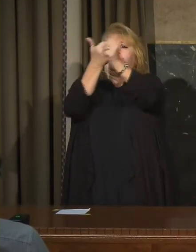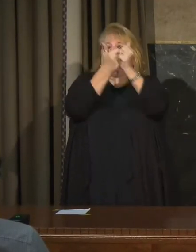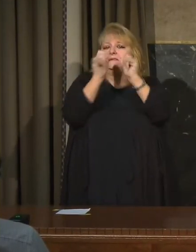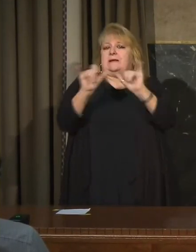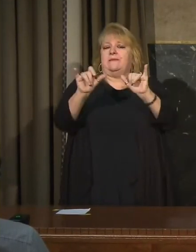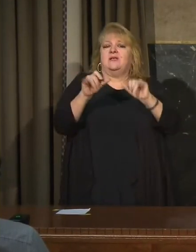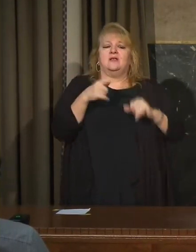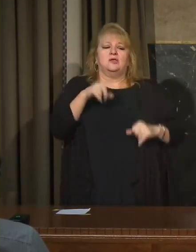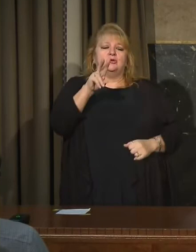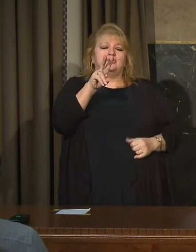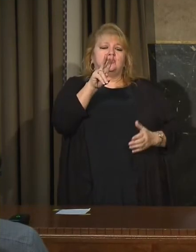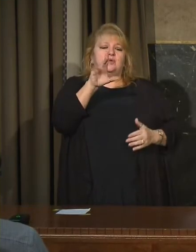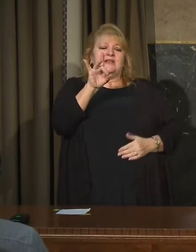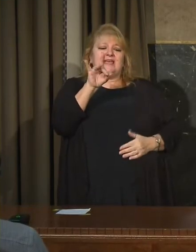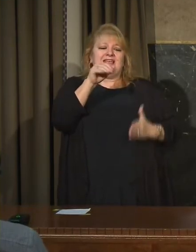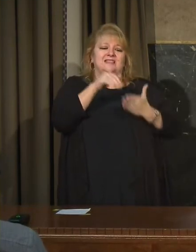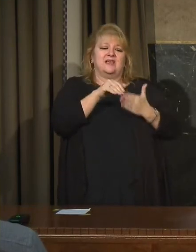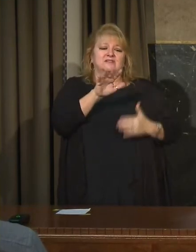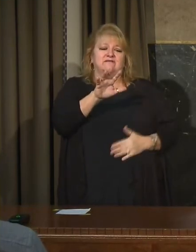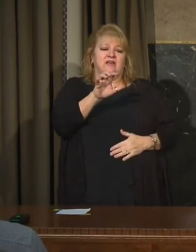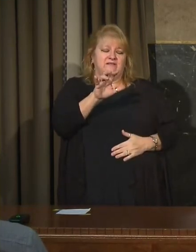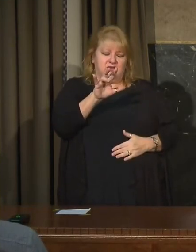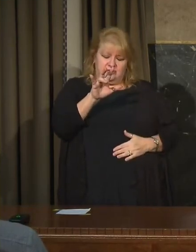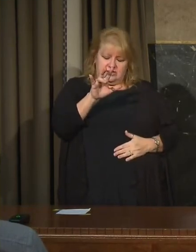28,275 doses of Pfizer,